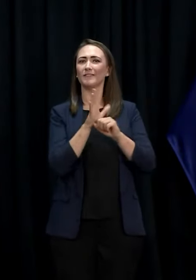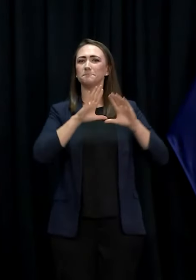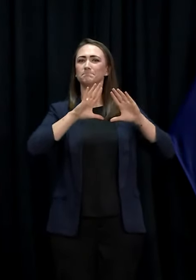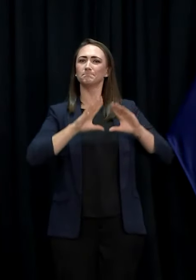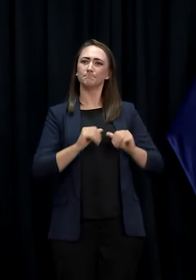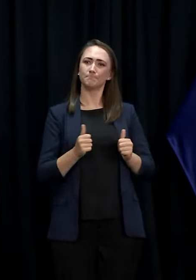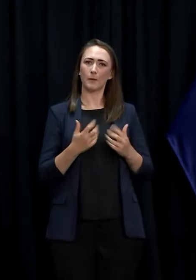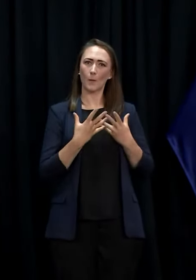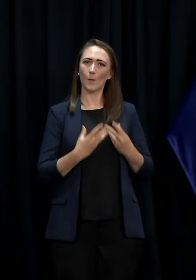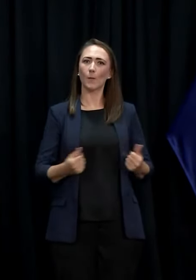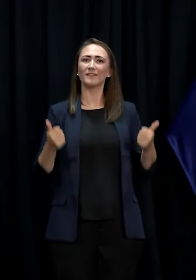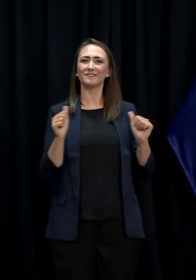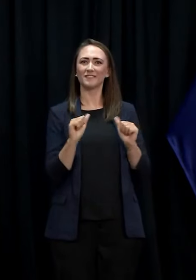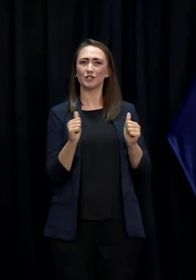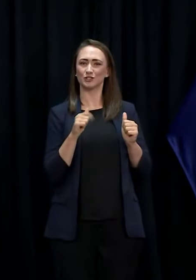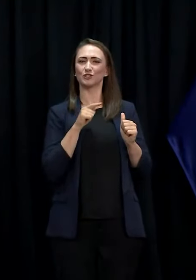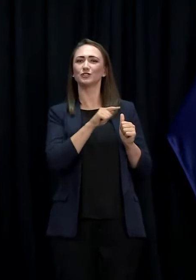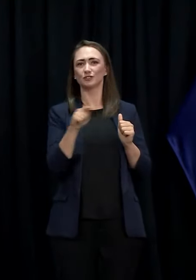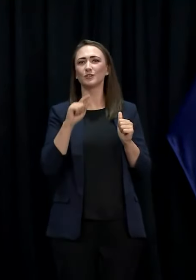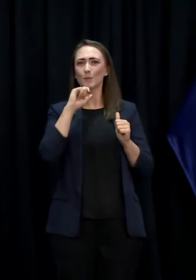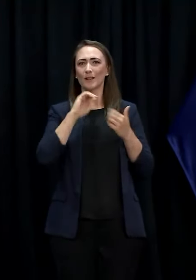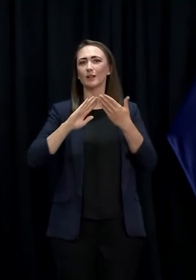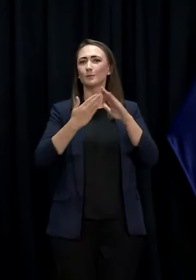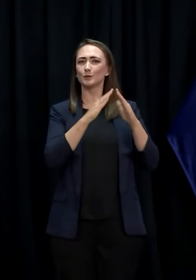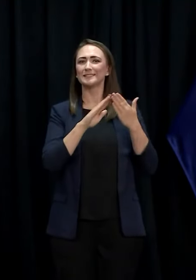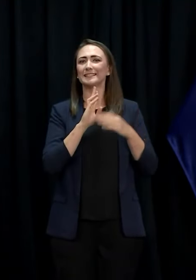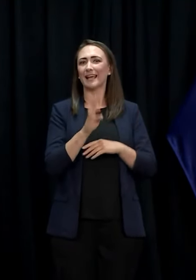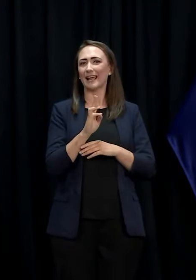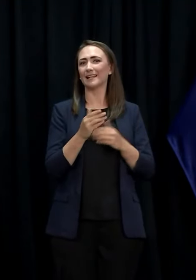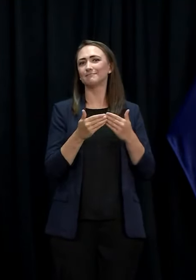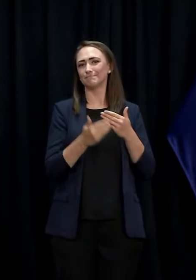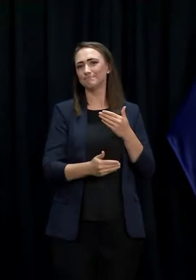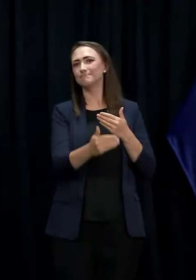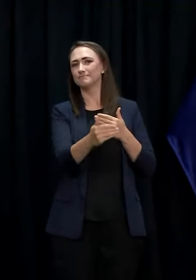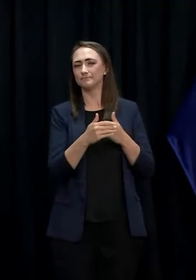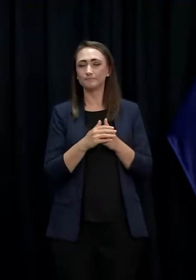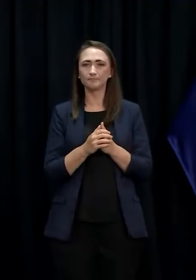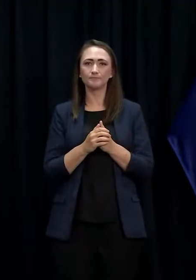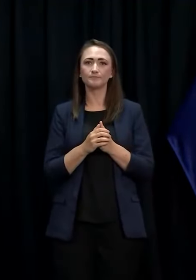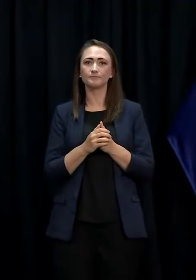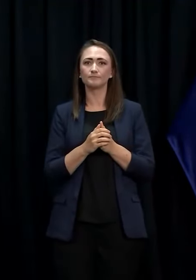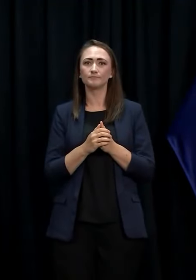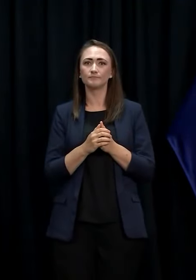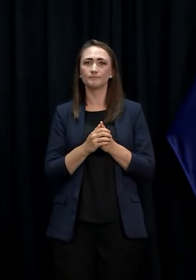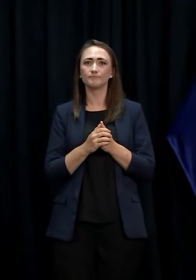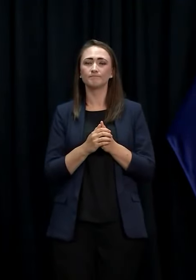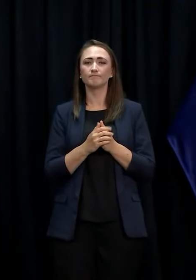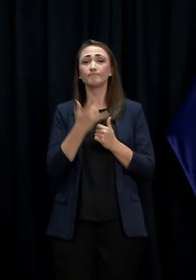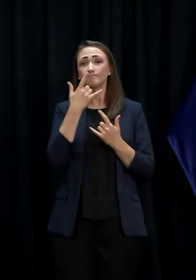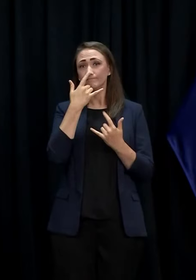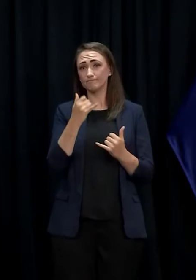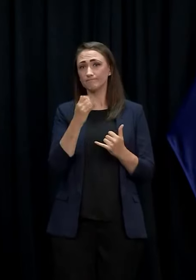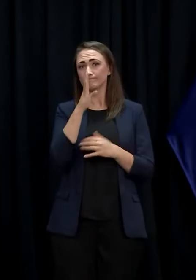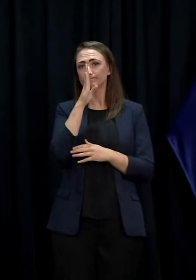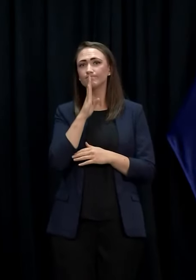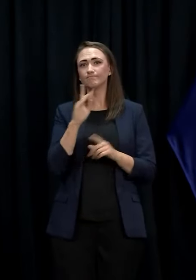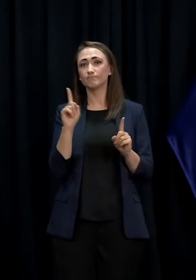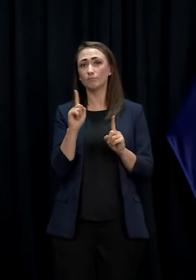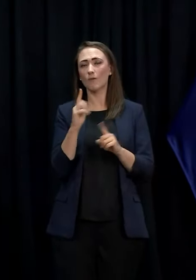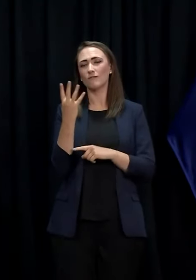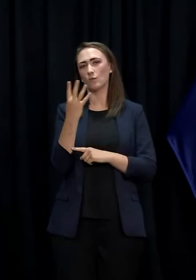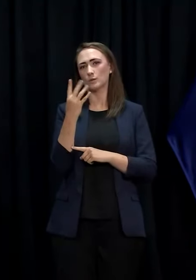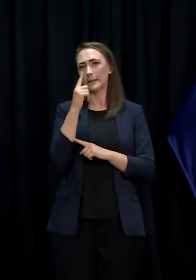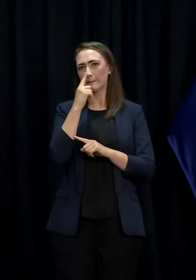the community. Sadly, today the Ministry of Health will report a further 14 people who have passed away with